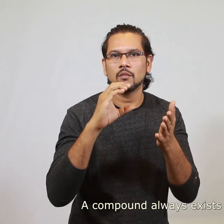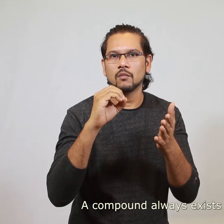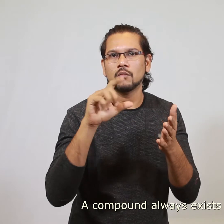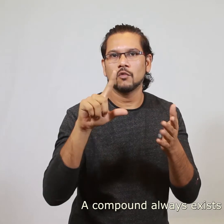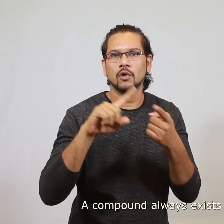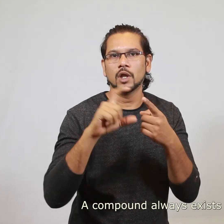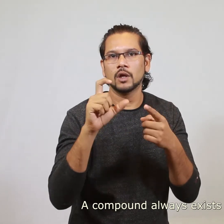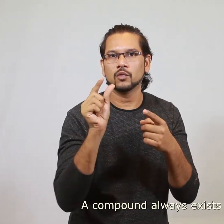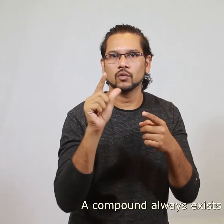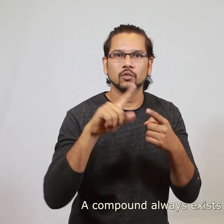Molecules,